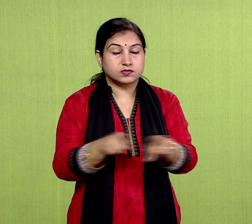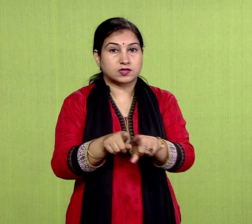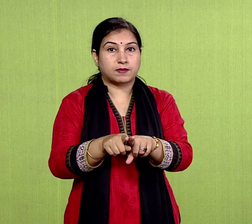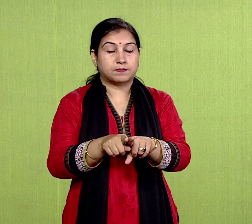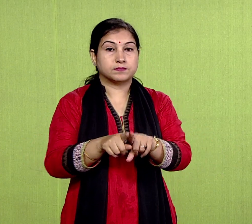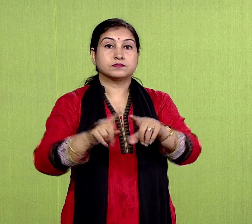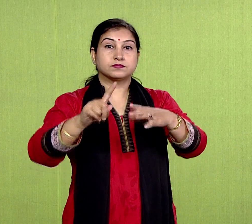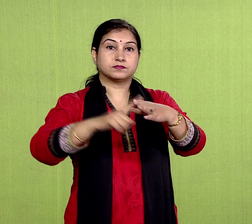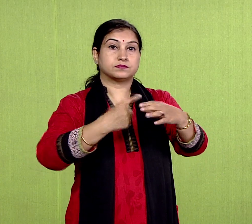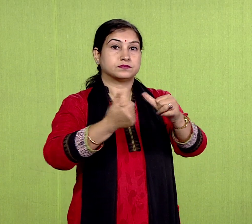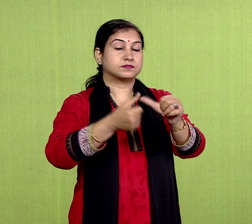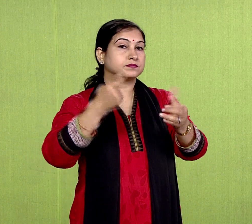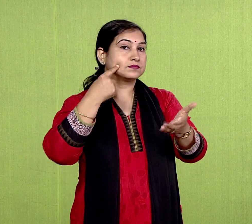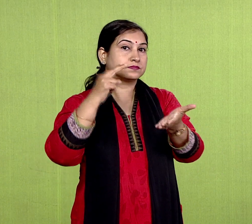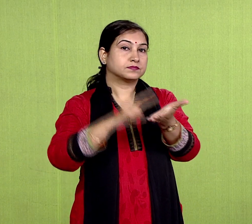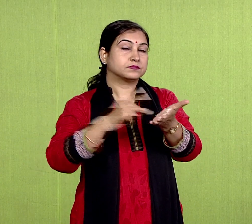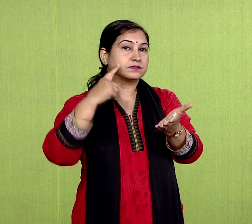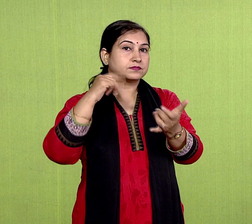and Jainism.